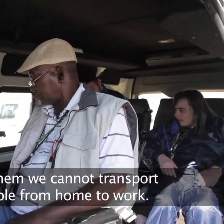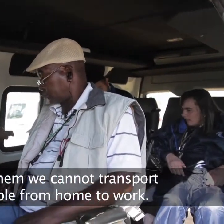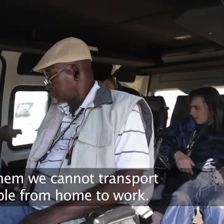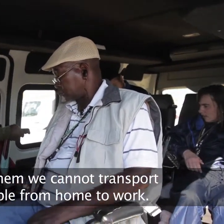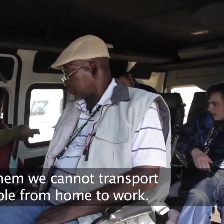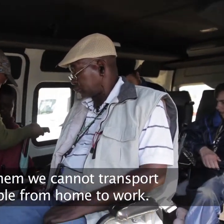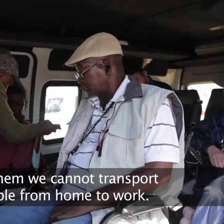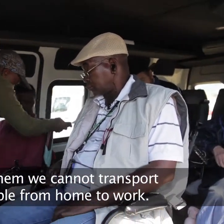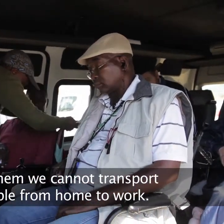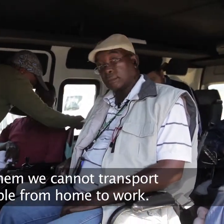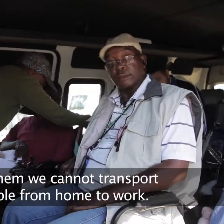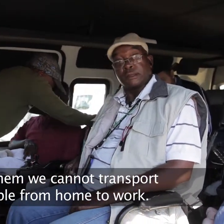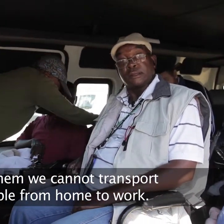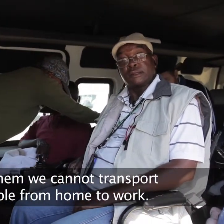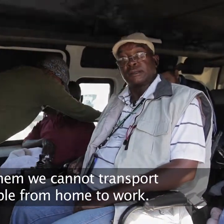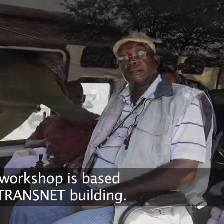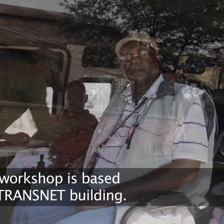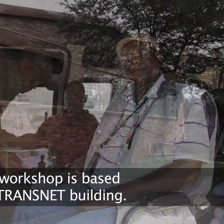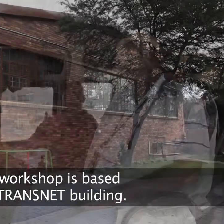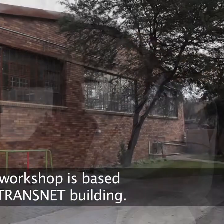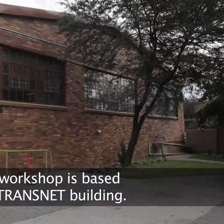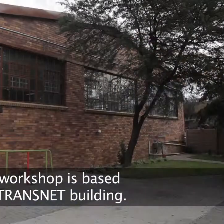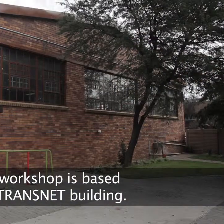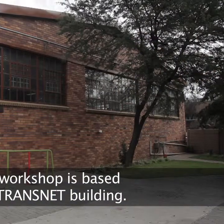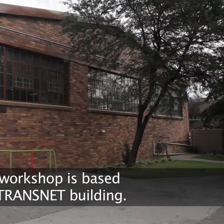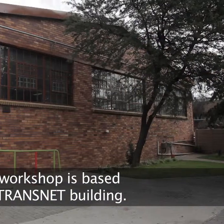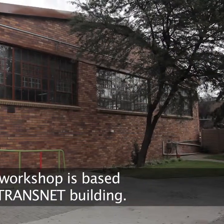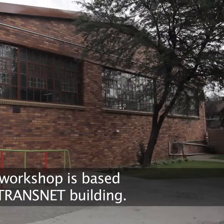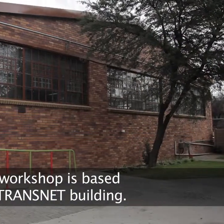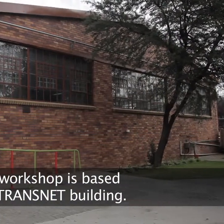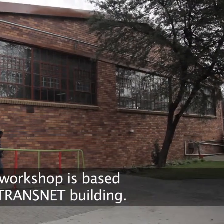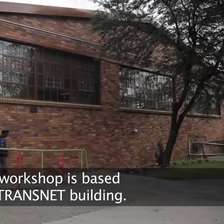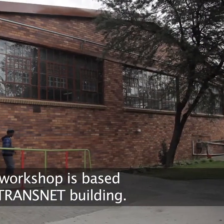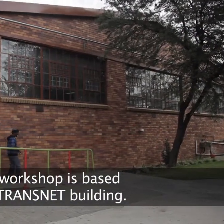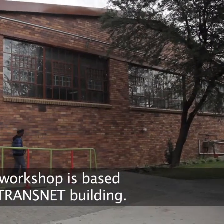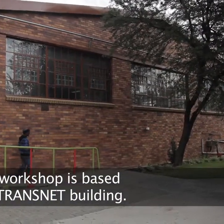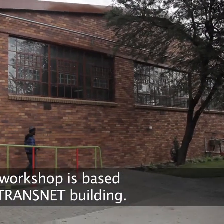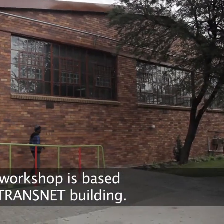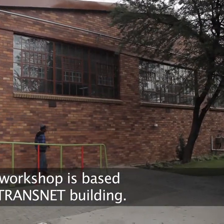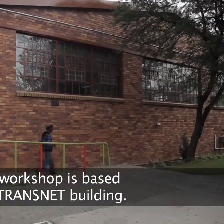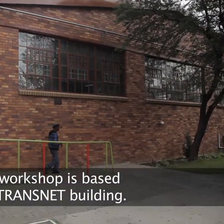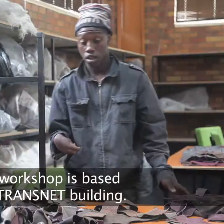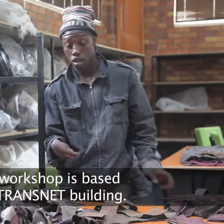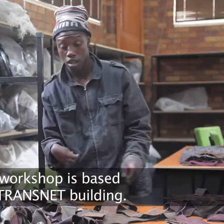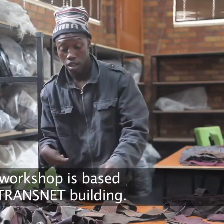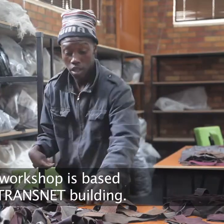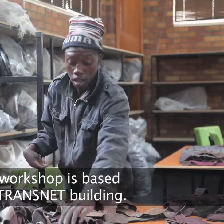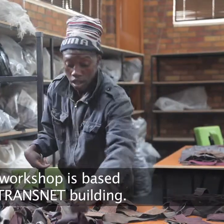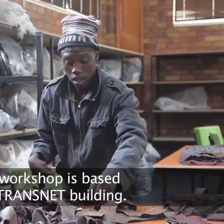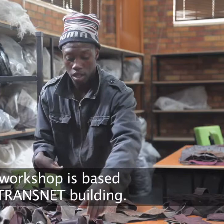to their work. Our workshop is based on Transnet building. So Transnet gave